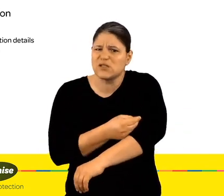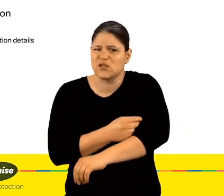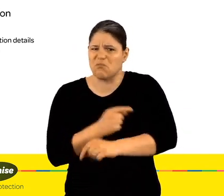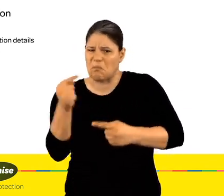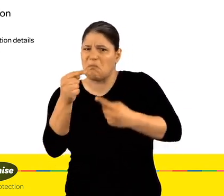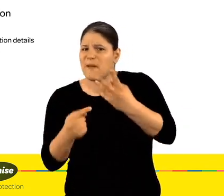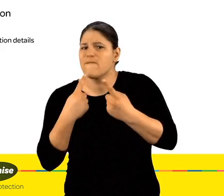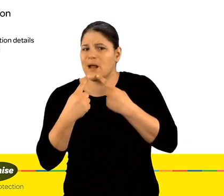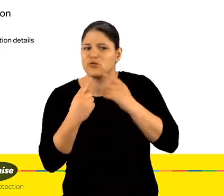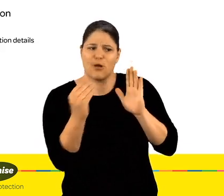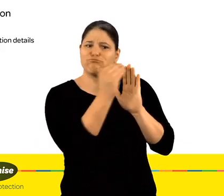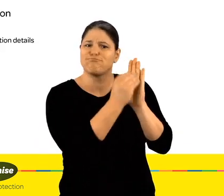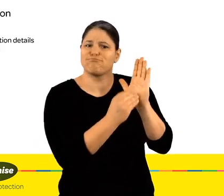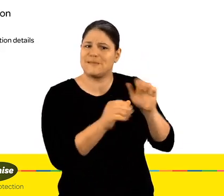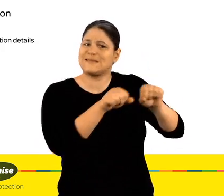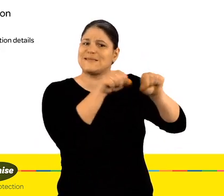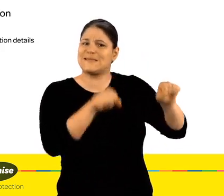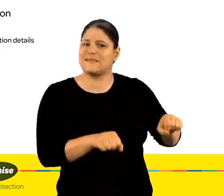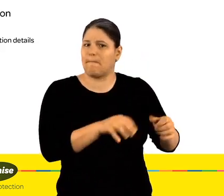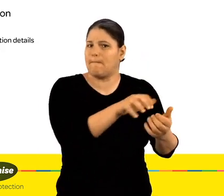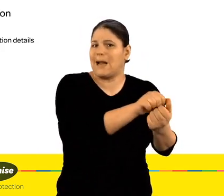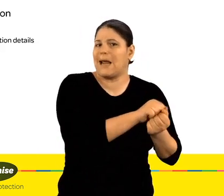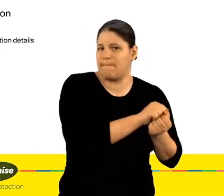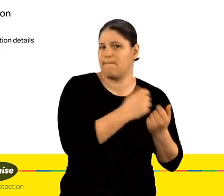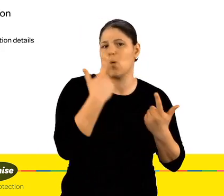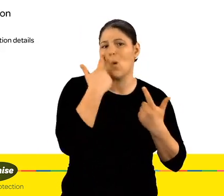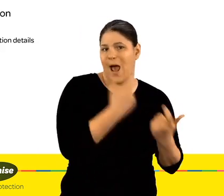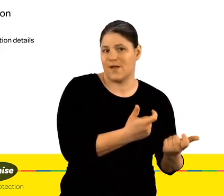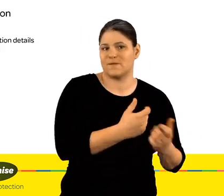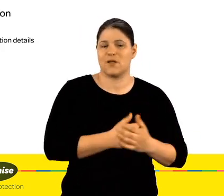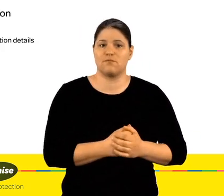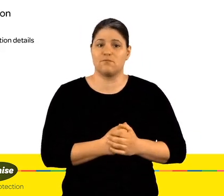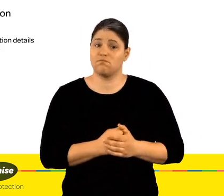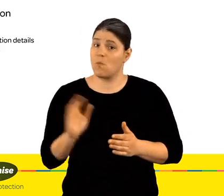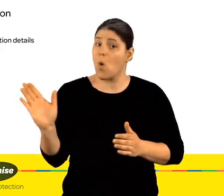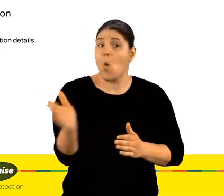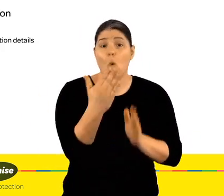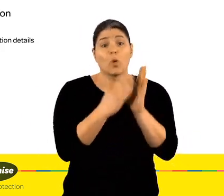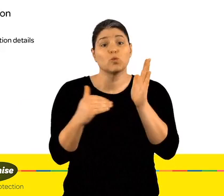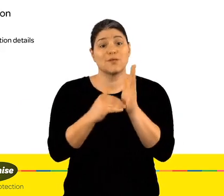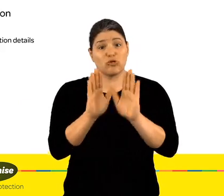The NIR holds the immunization details for all New Zealand children.